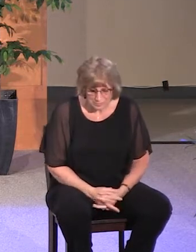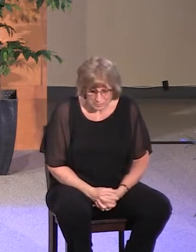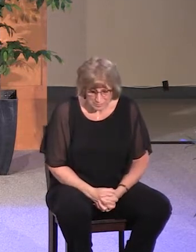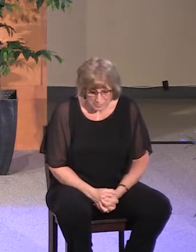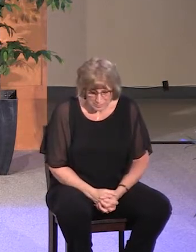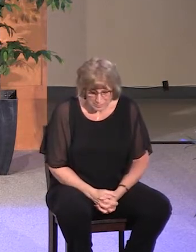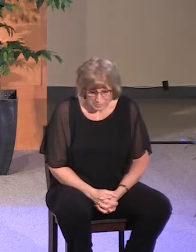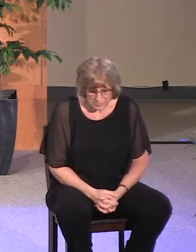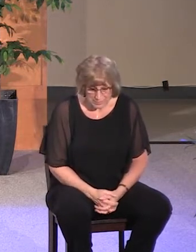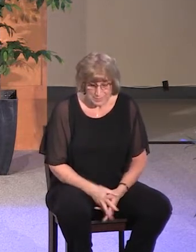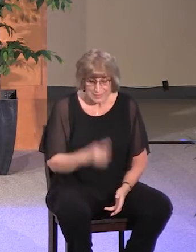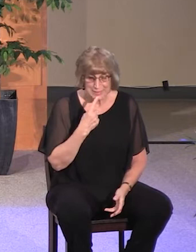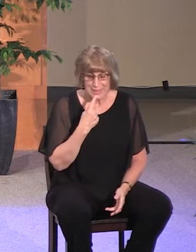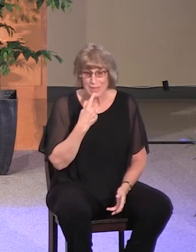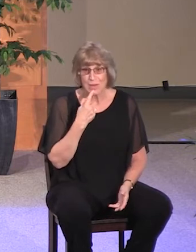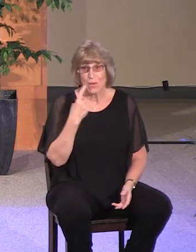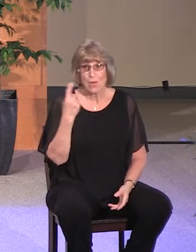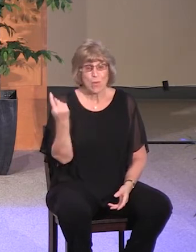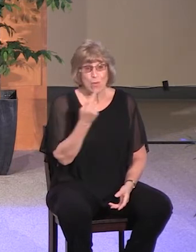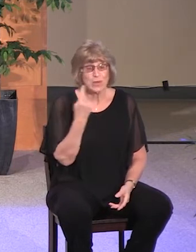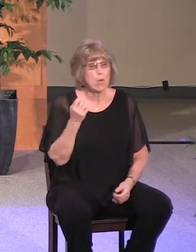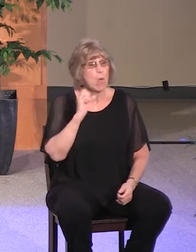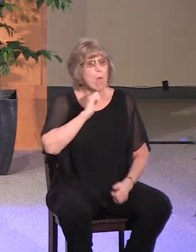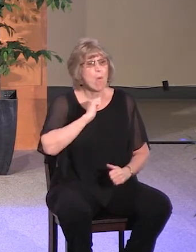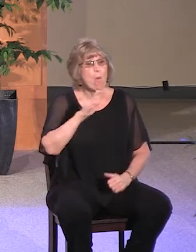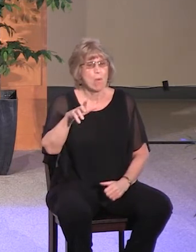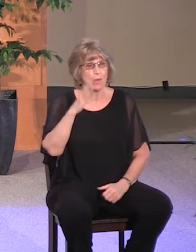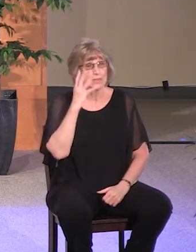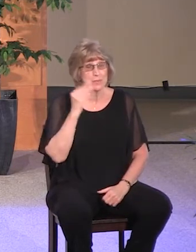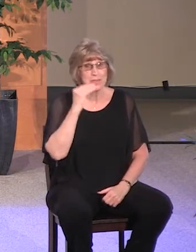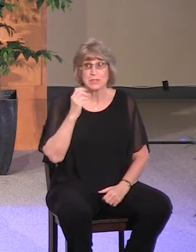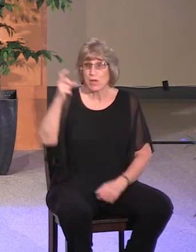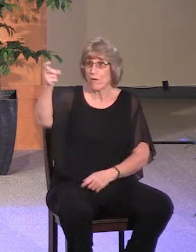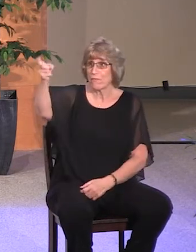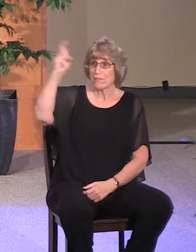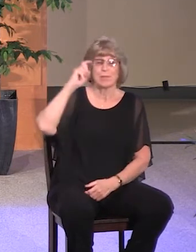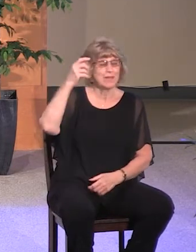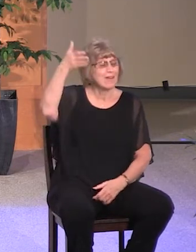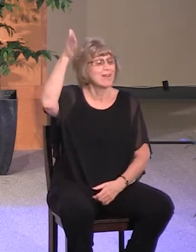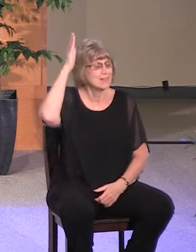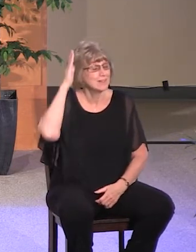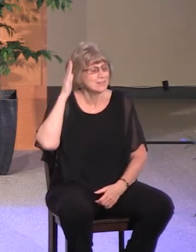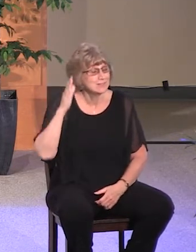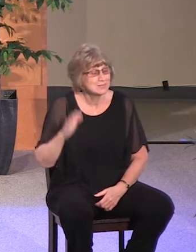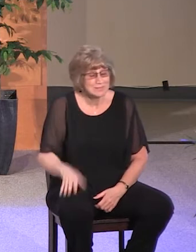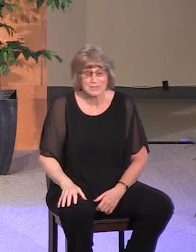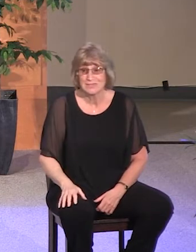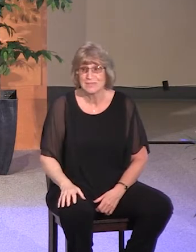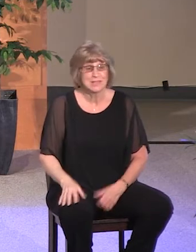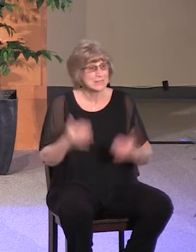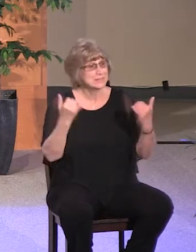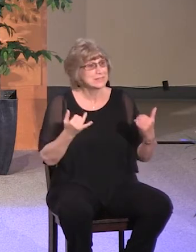So, you know, I say all the time, all experiences are of God. All experiences are of God. And today we